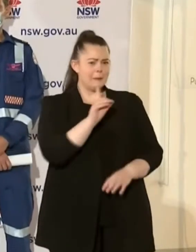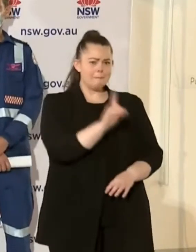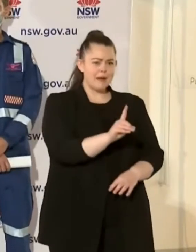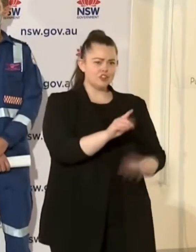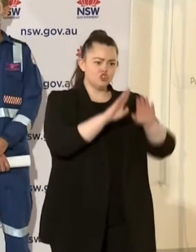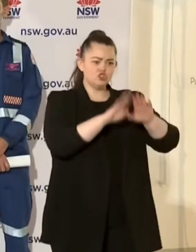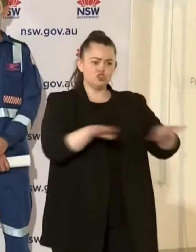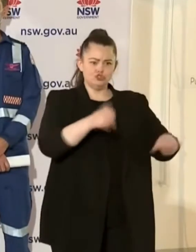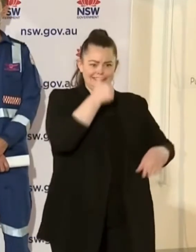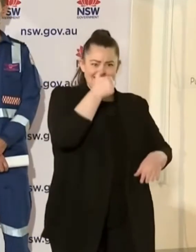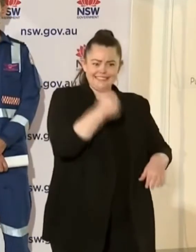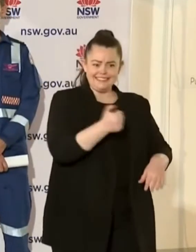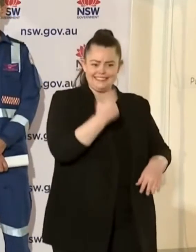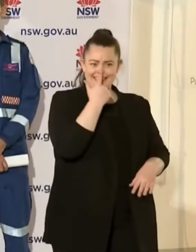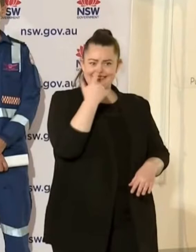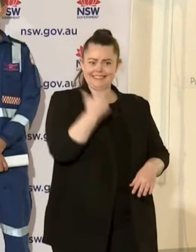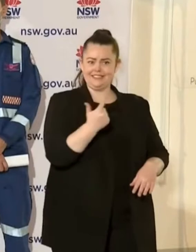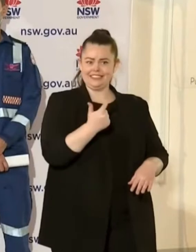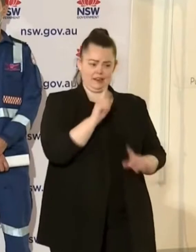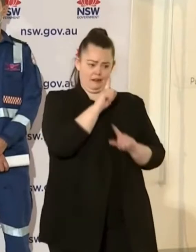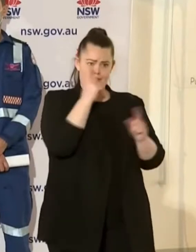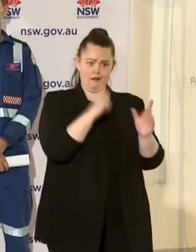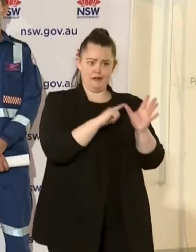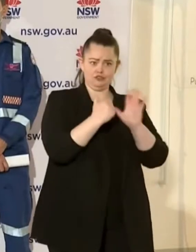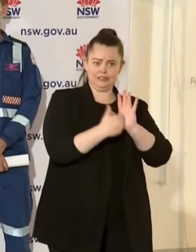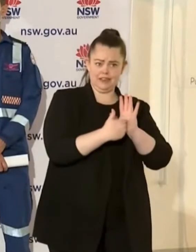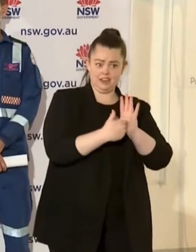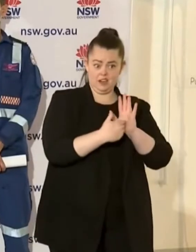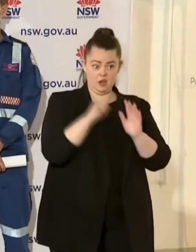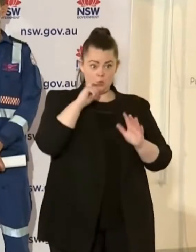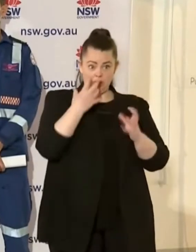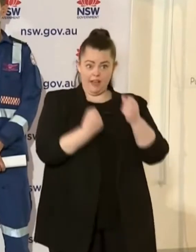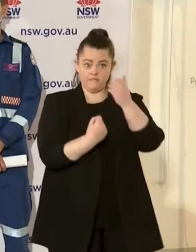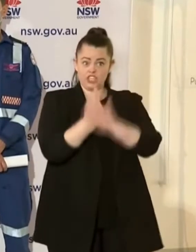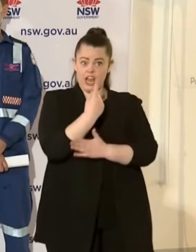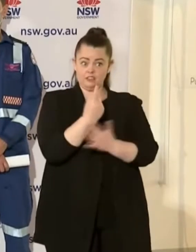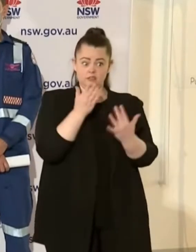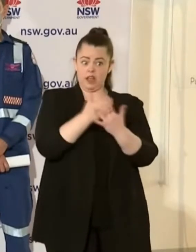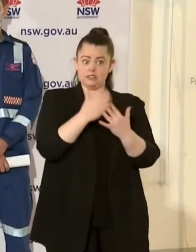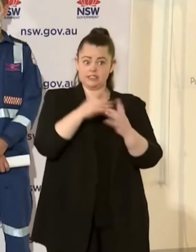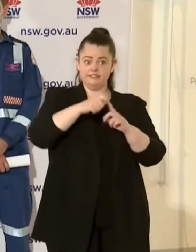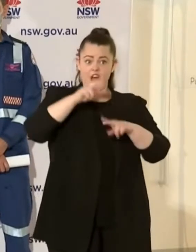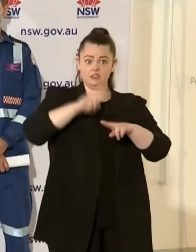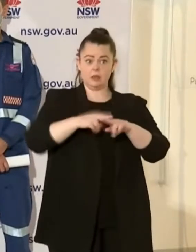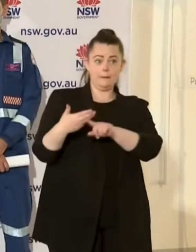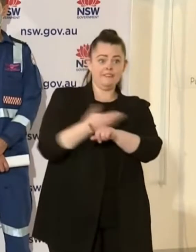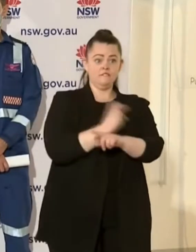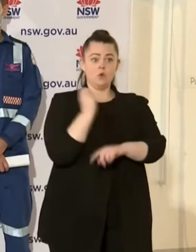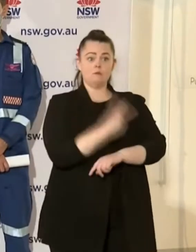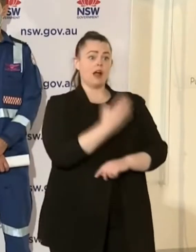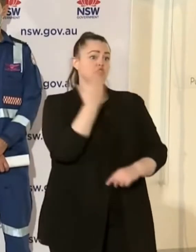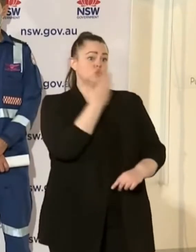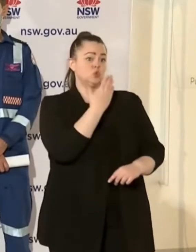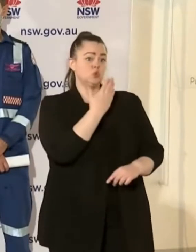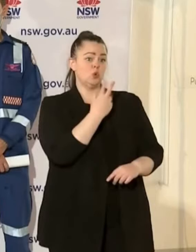get the vaccine before they go back to school on the 25th of October? Yeah, look, the intention is to try and get vaccines in arms